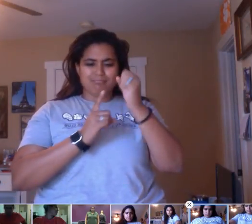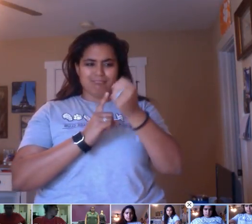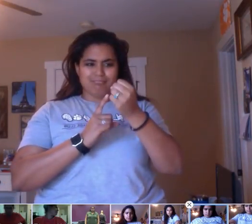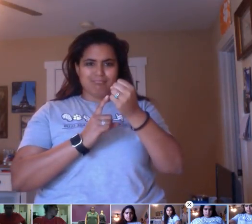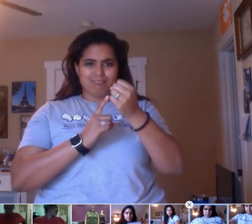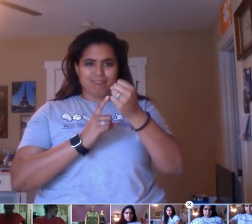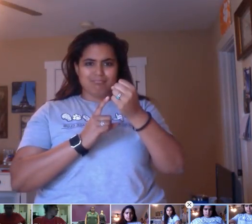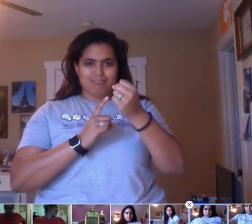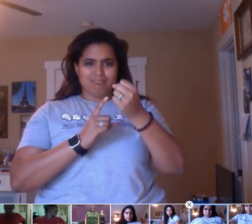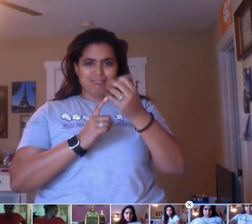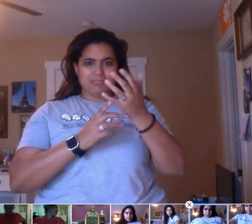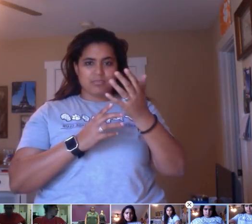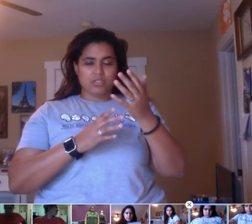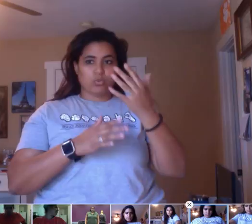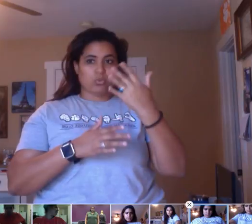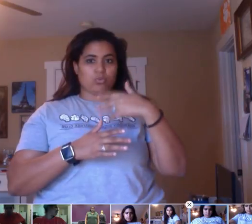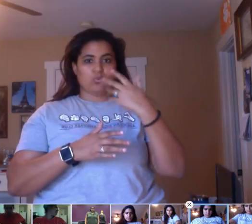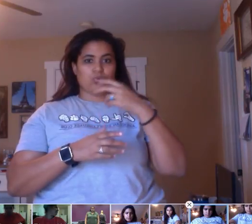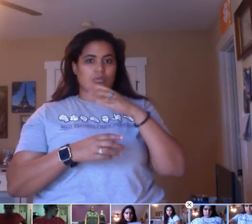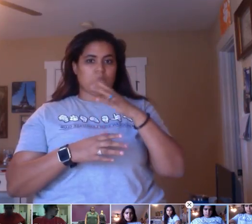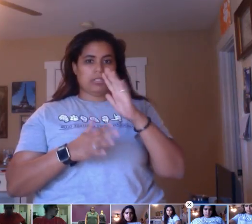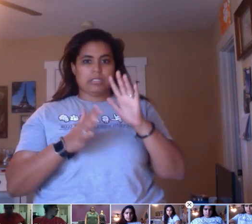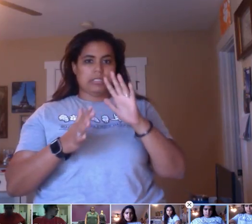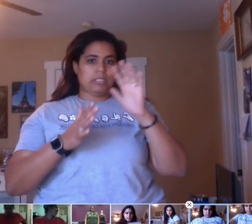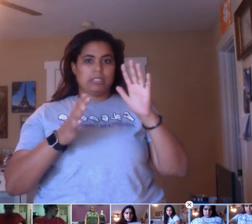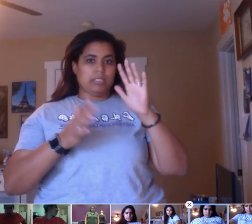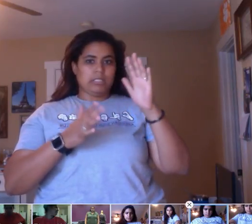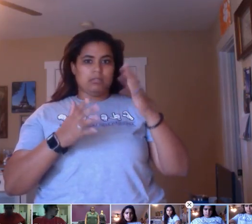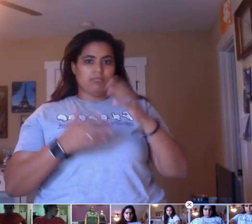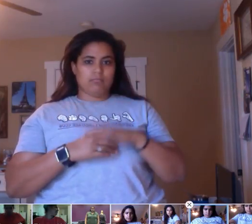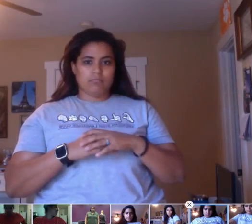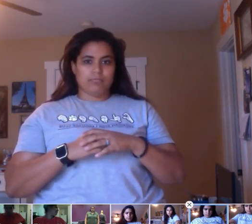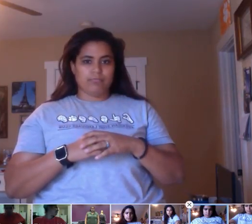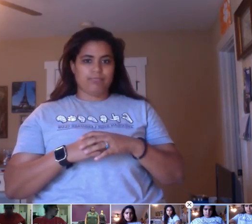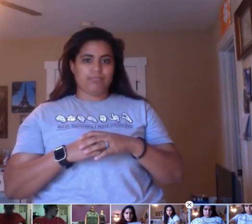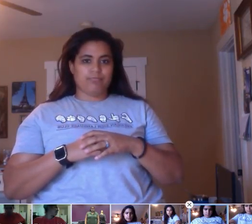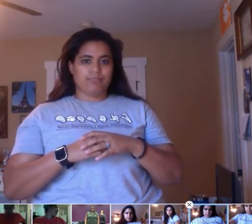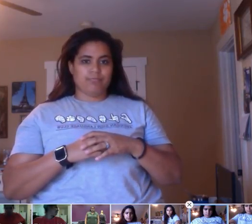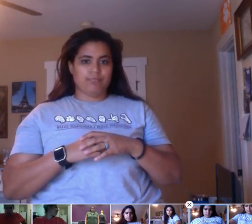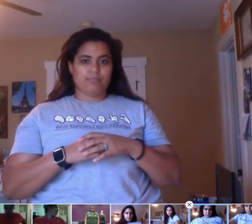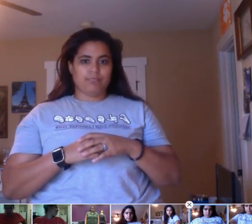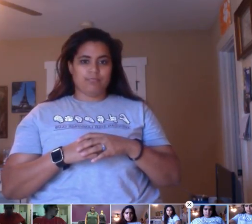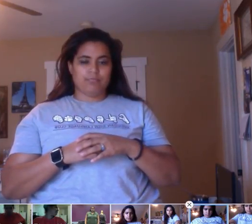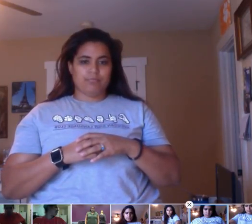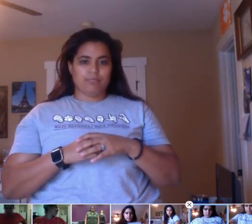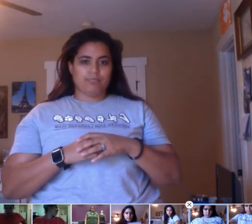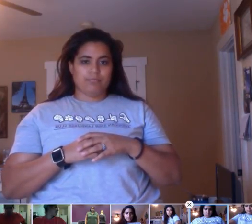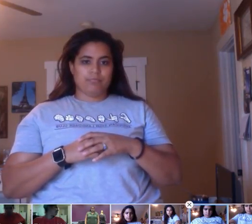altogether. So if the situation changes a little bit,